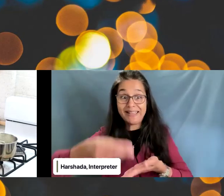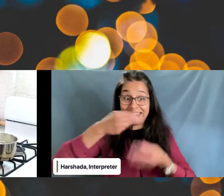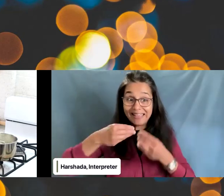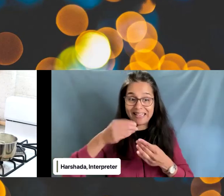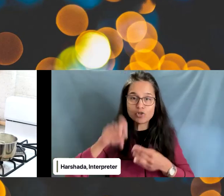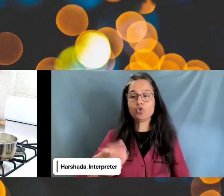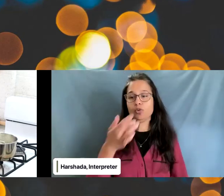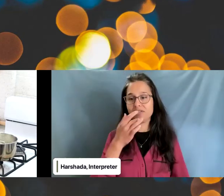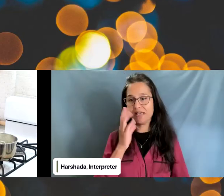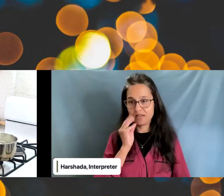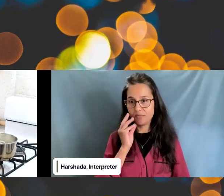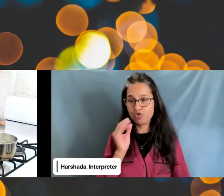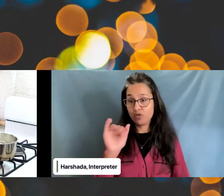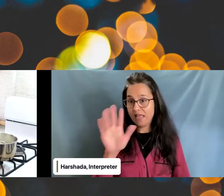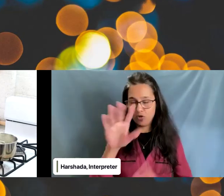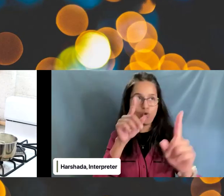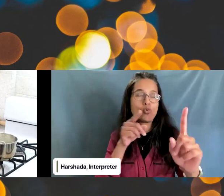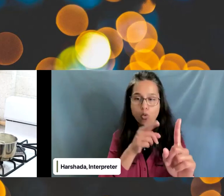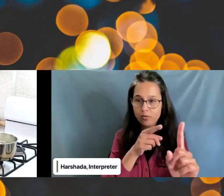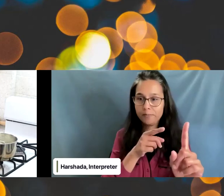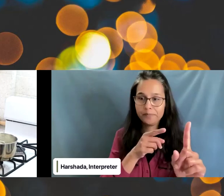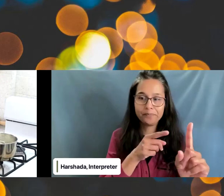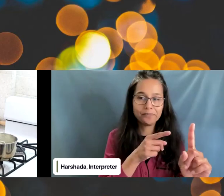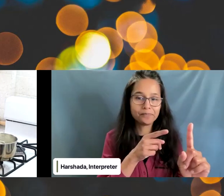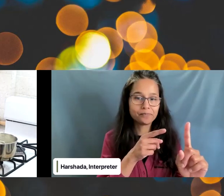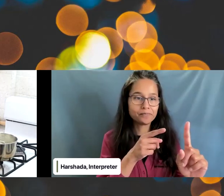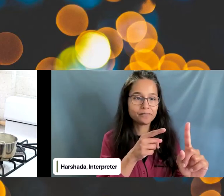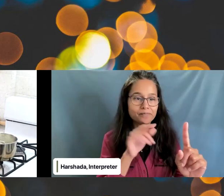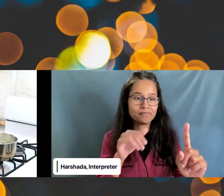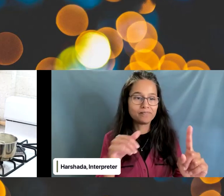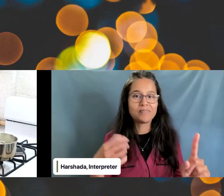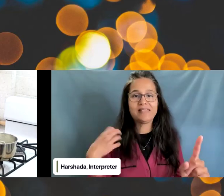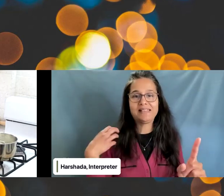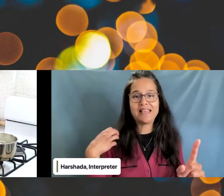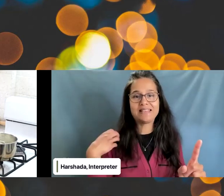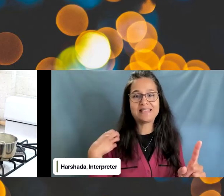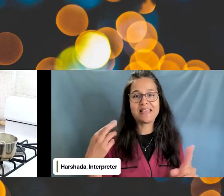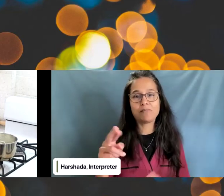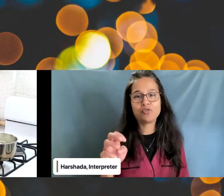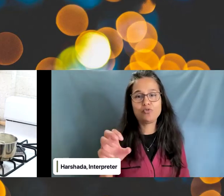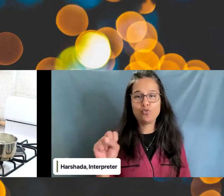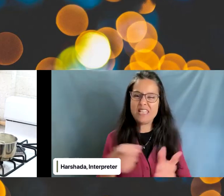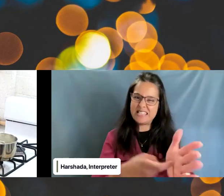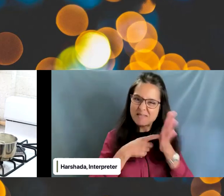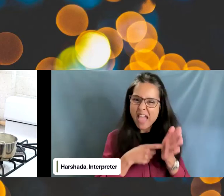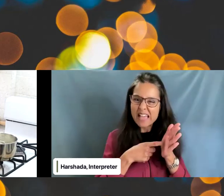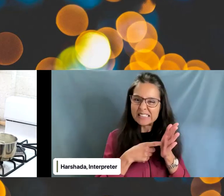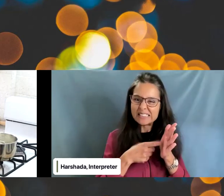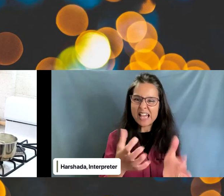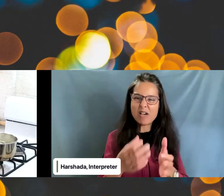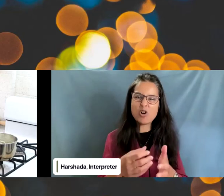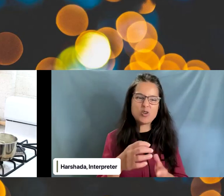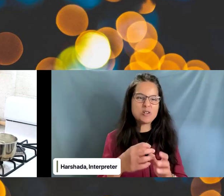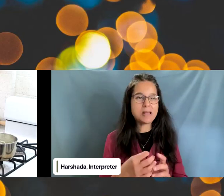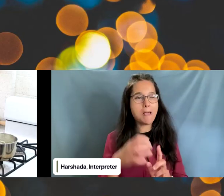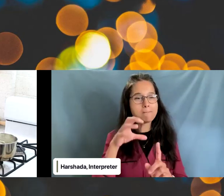peaches. That's what you want to give everybody. It's what Captain Reese demands. I want a bite of peach in